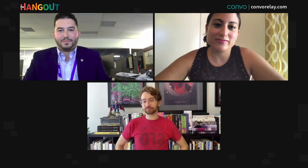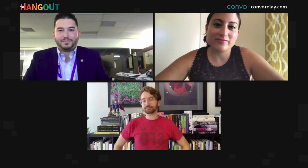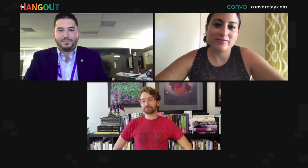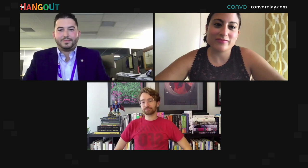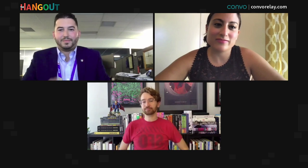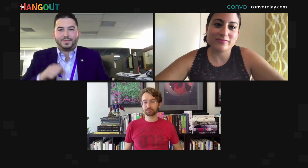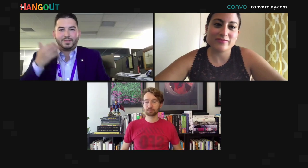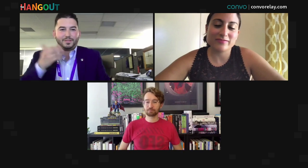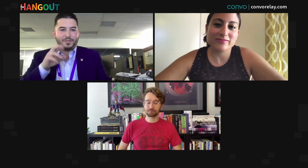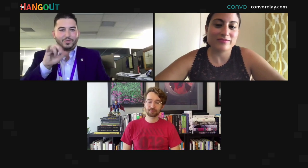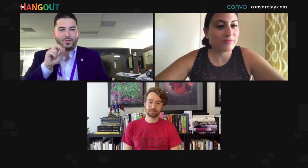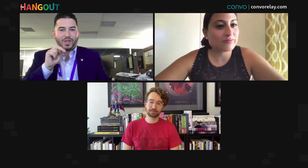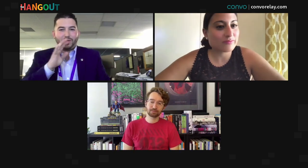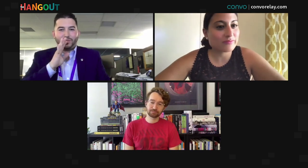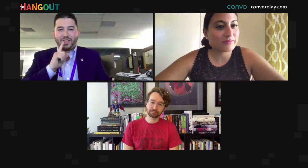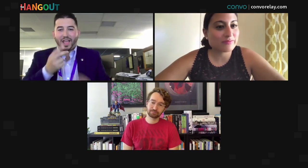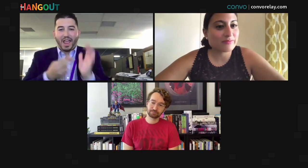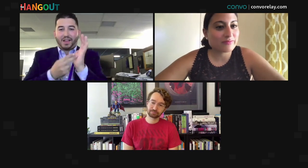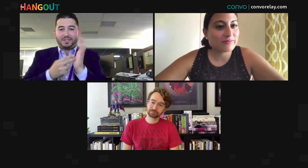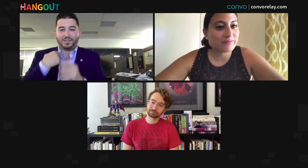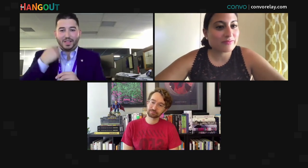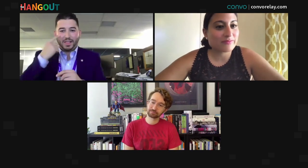to work hard.